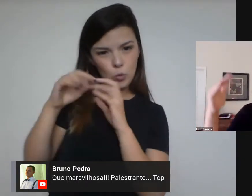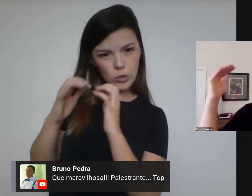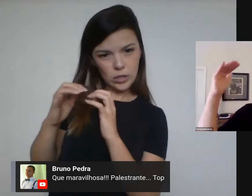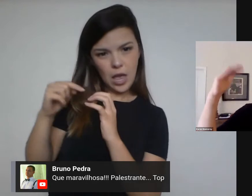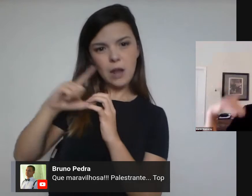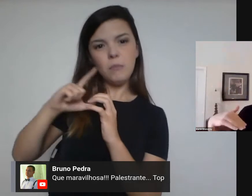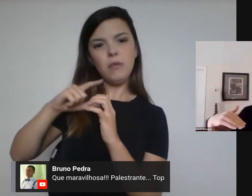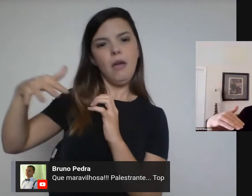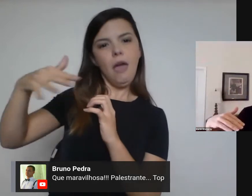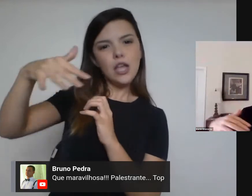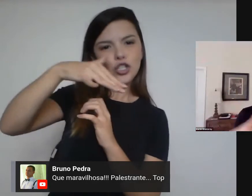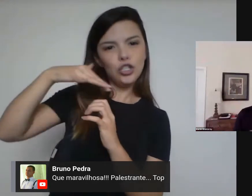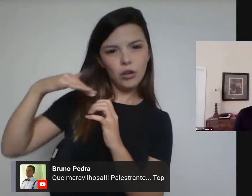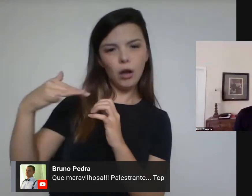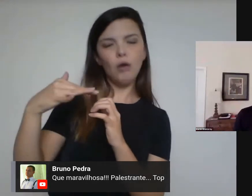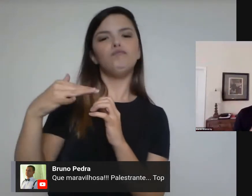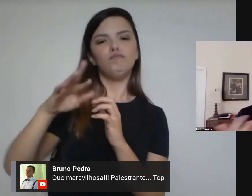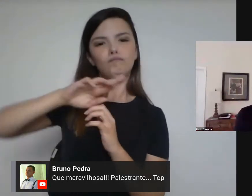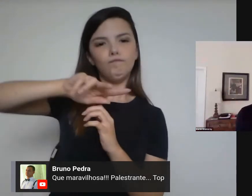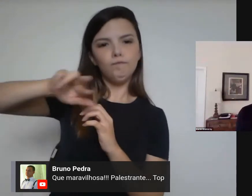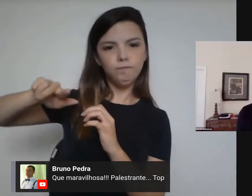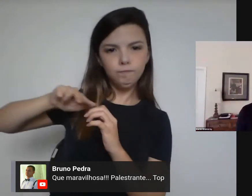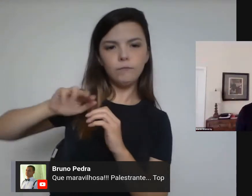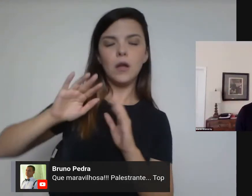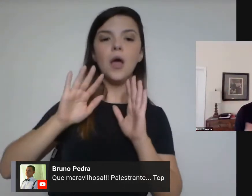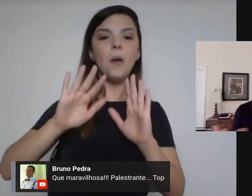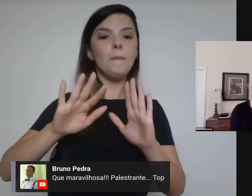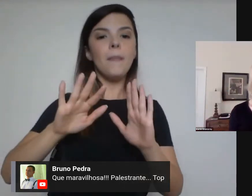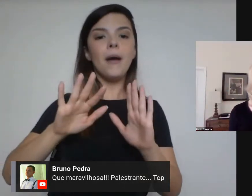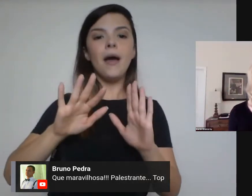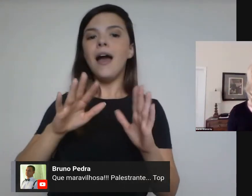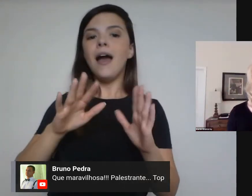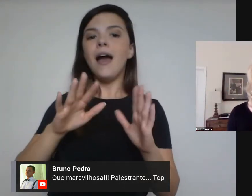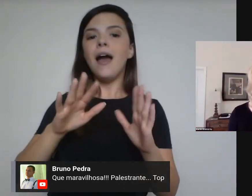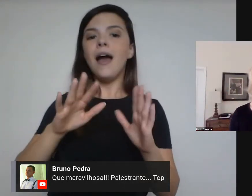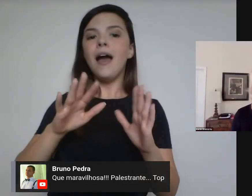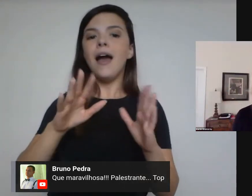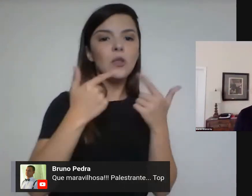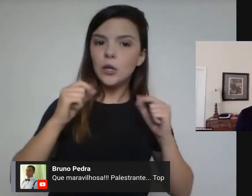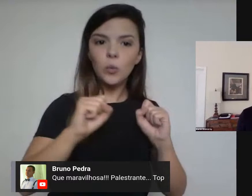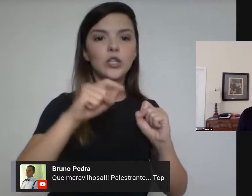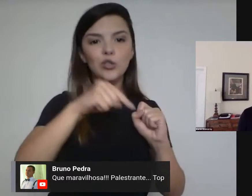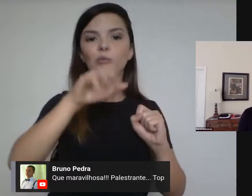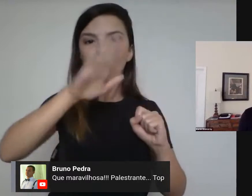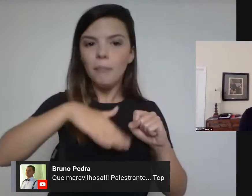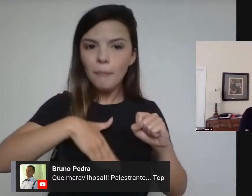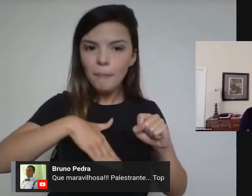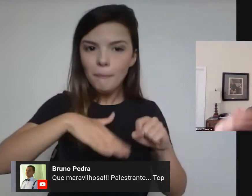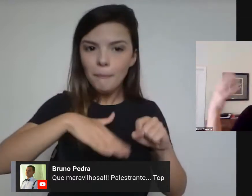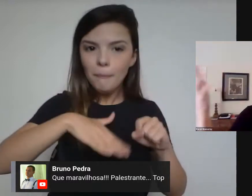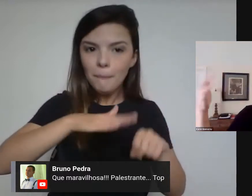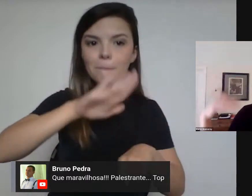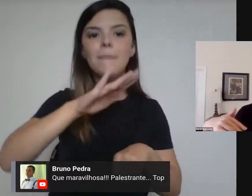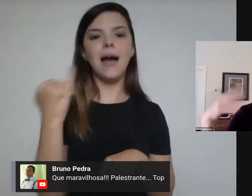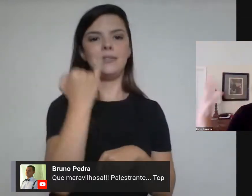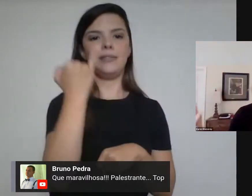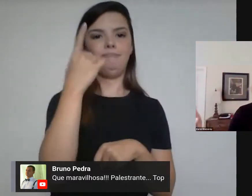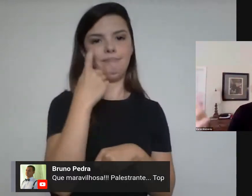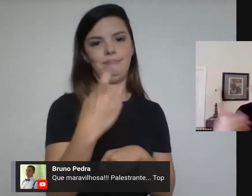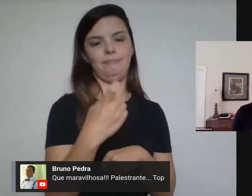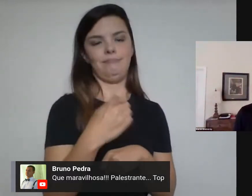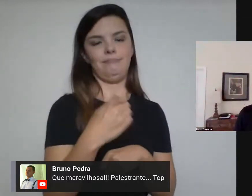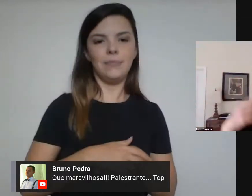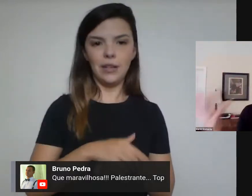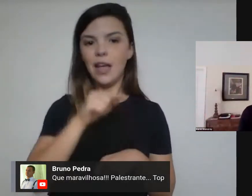distinction with regard to that, but I think the linguistic data is more interesting there, showing that that's how space can